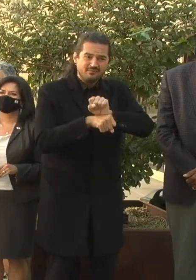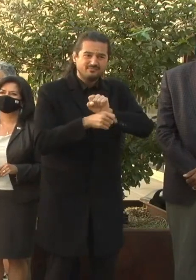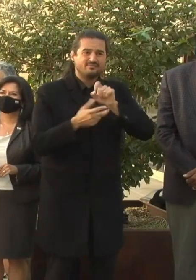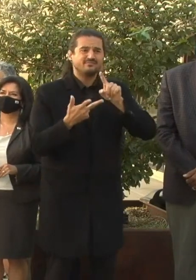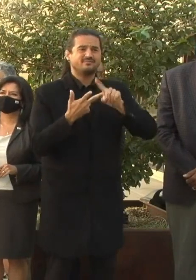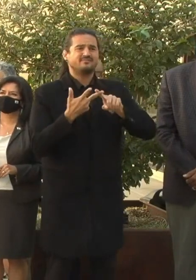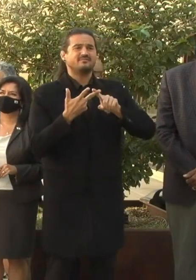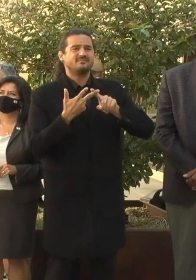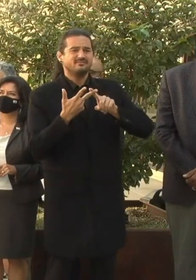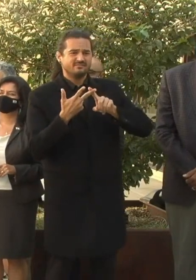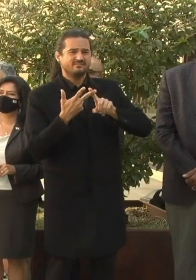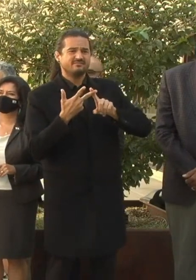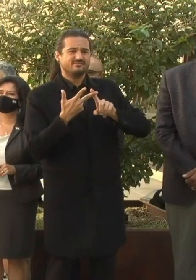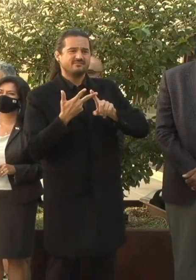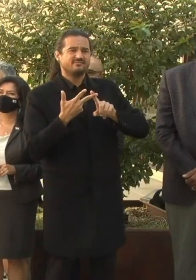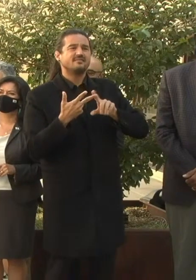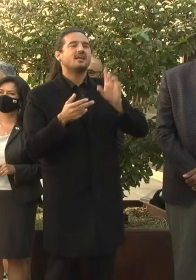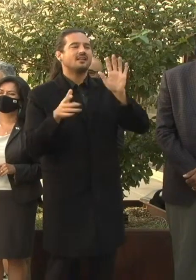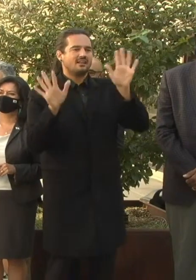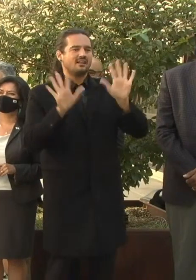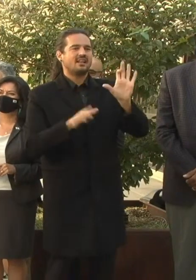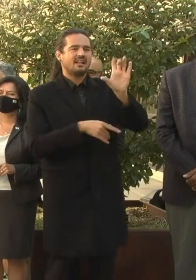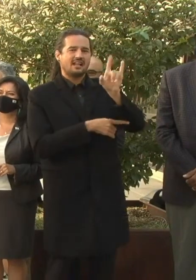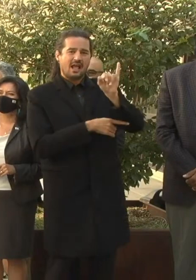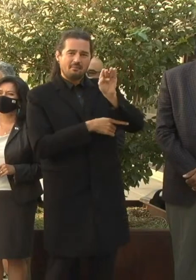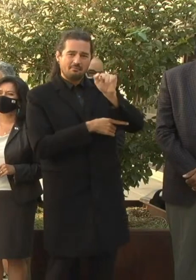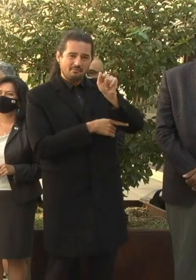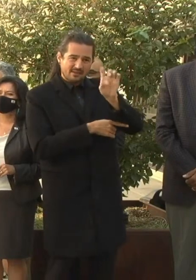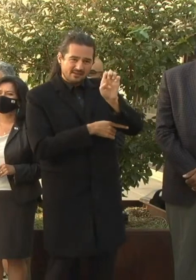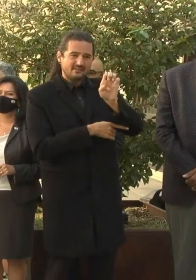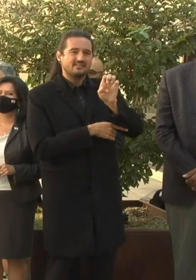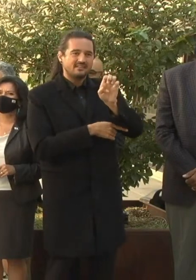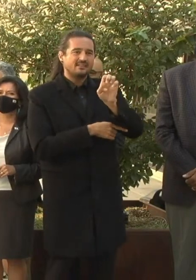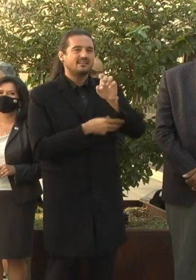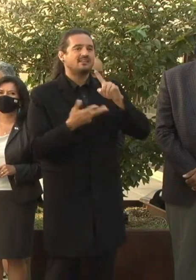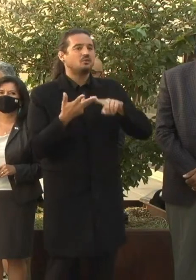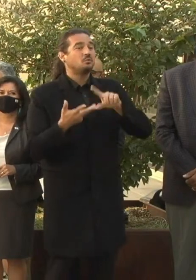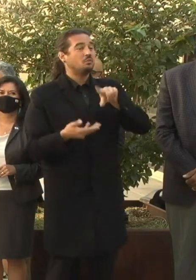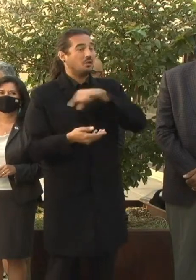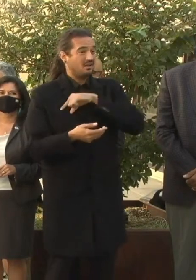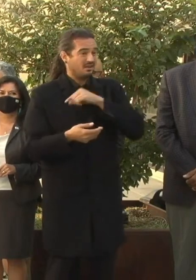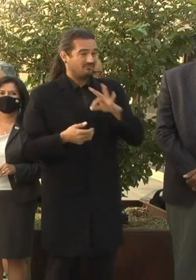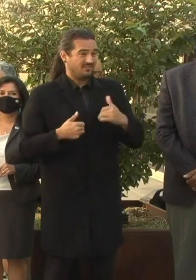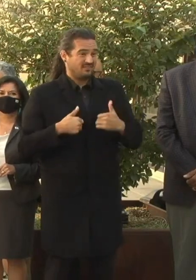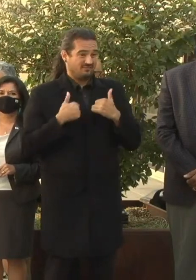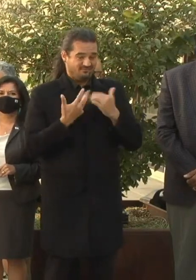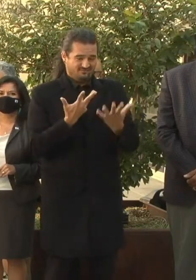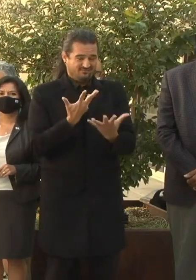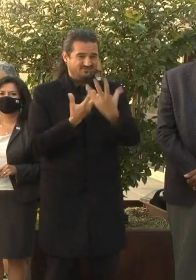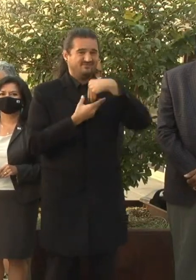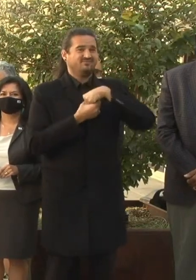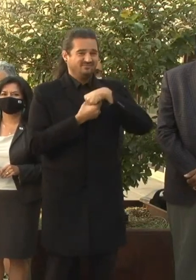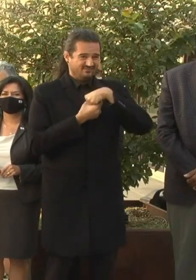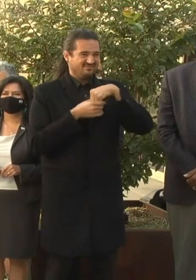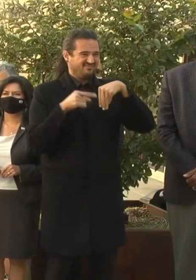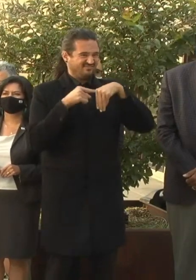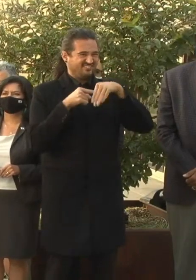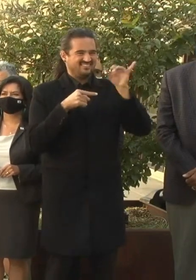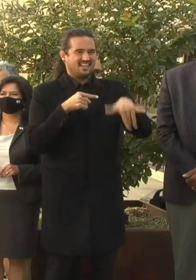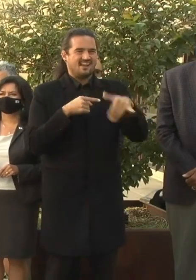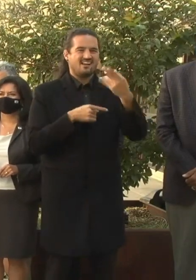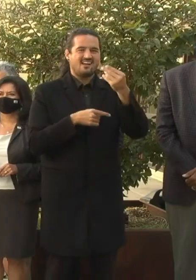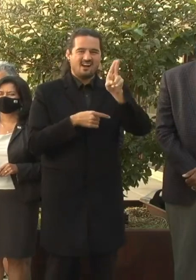morality. It's about the fact that every single one of us here today believe that it is our moral obligation